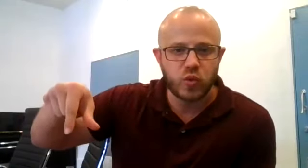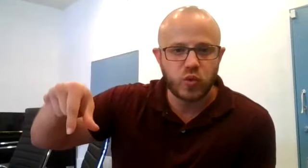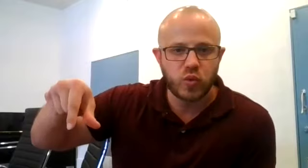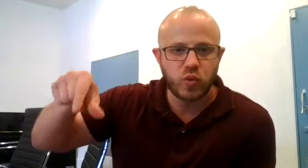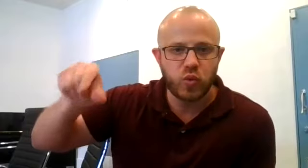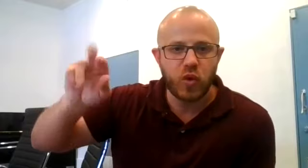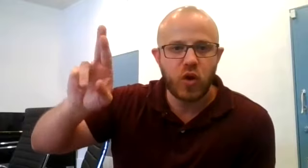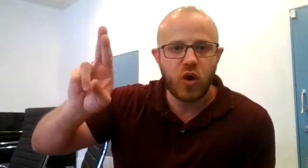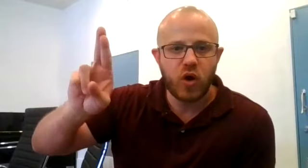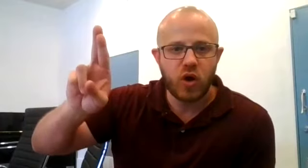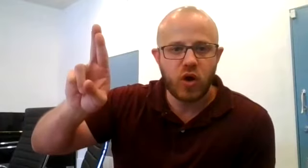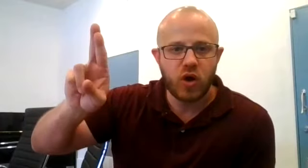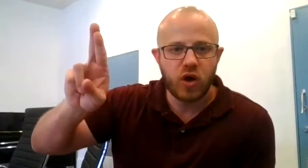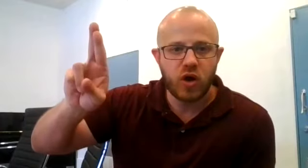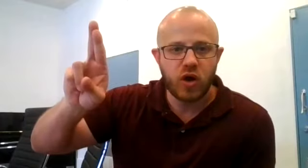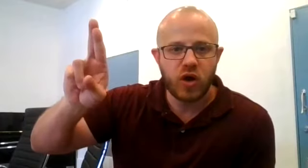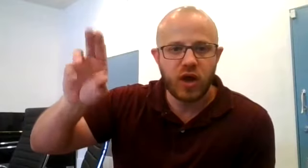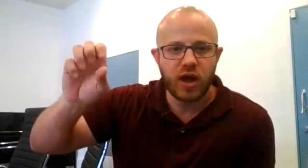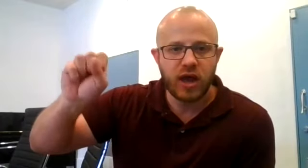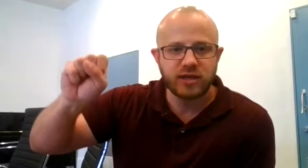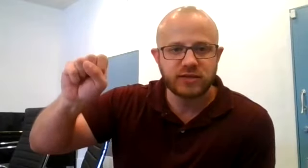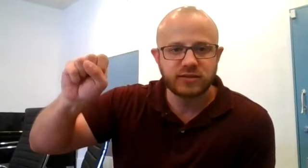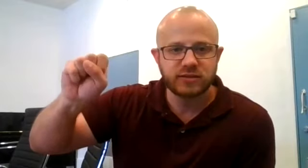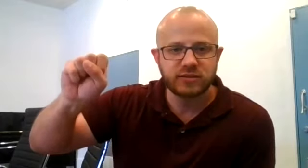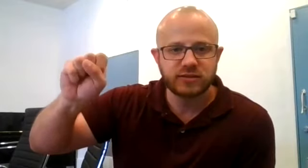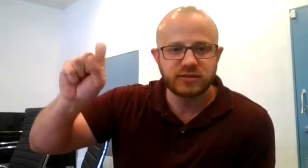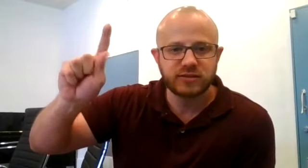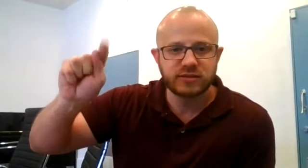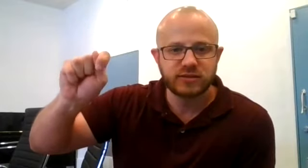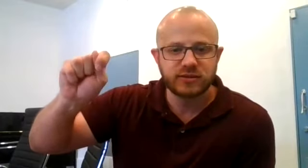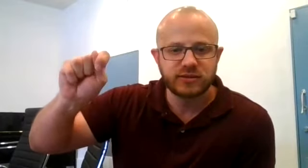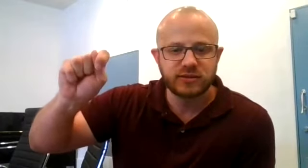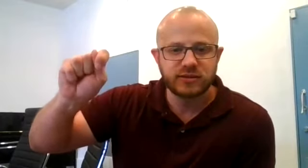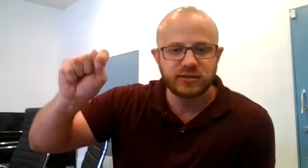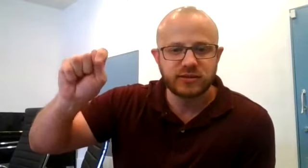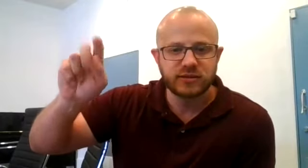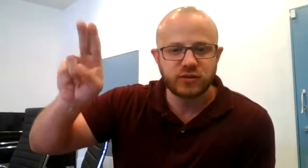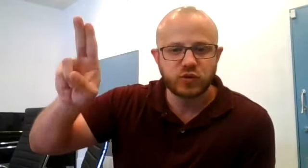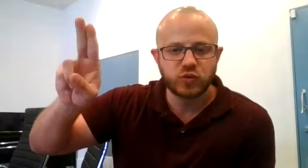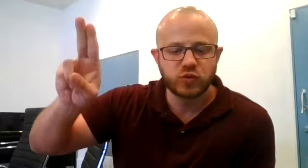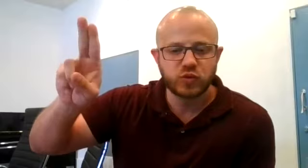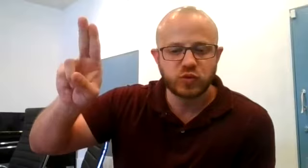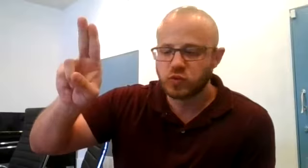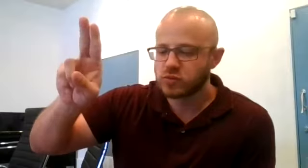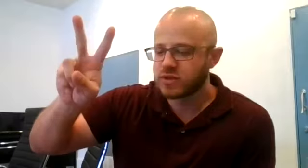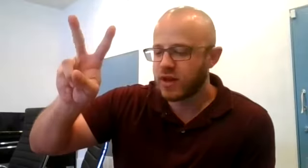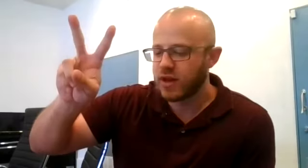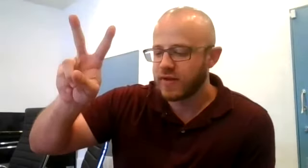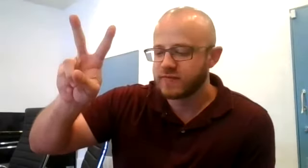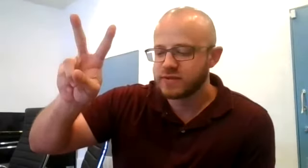Q, R, S, T, U,